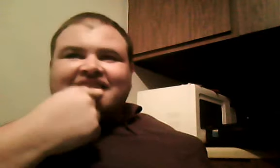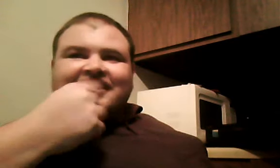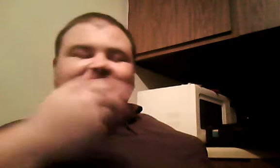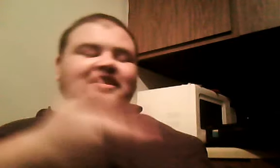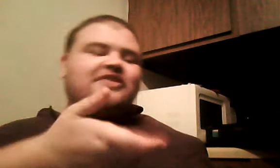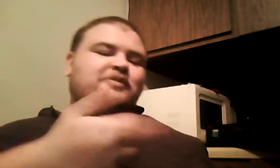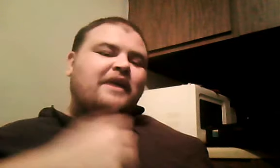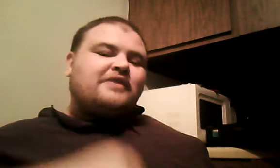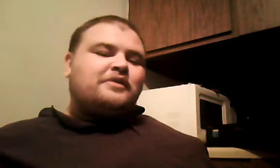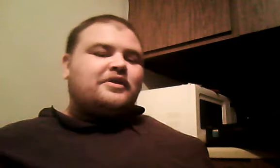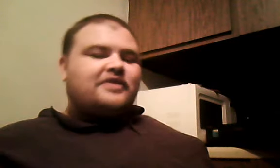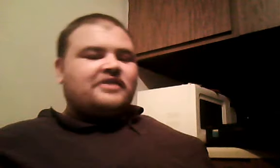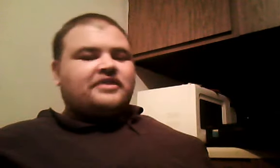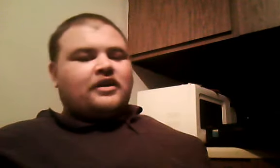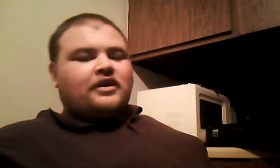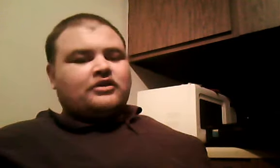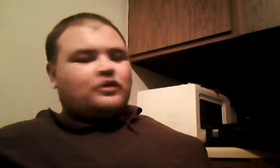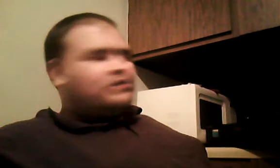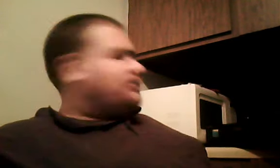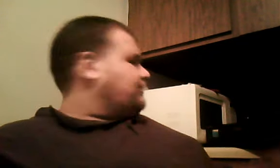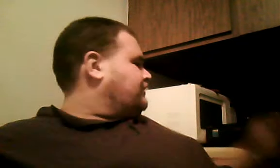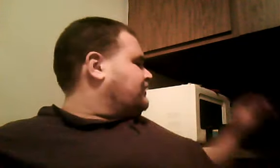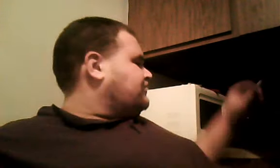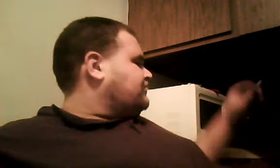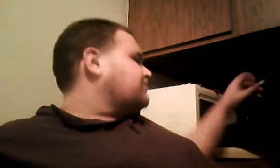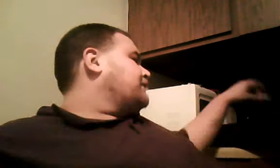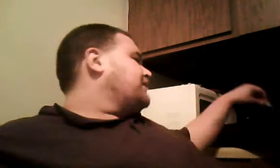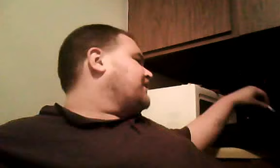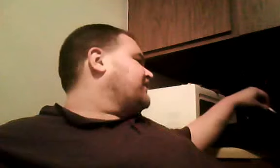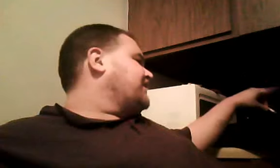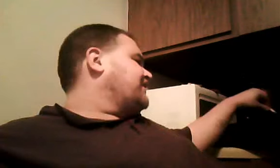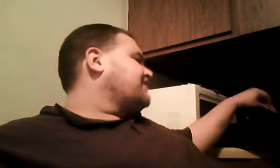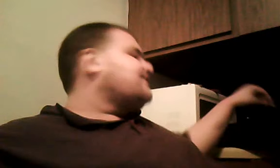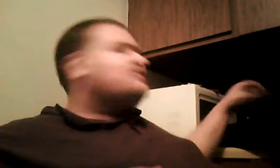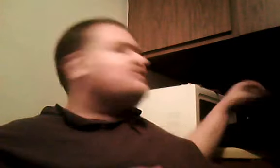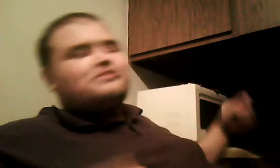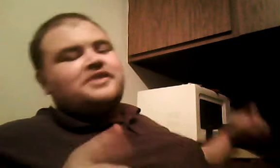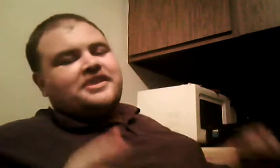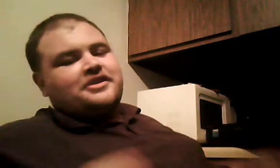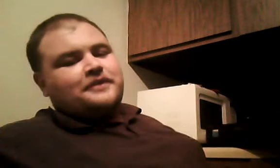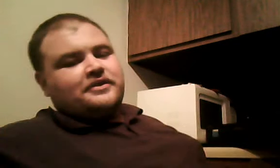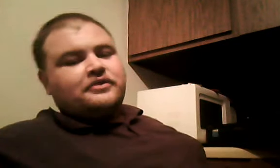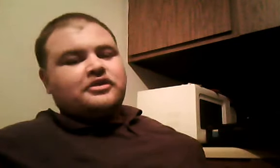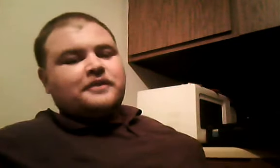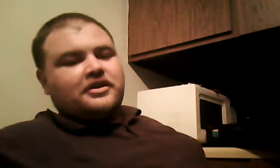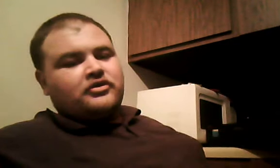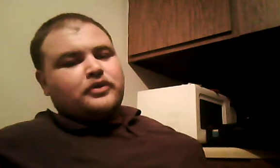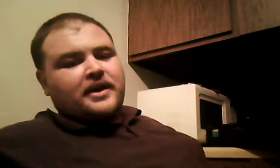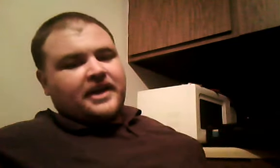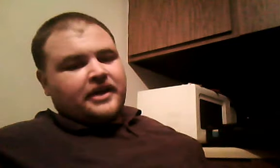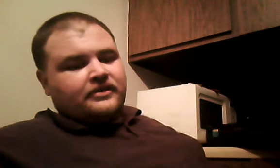Kinda takes you back to when there was actually a hardcore title in wrestling. So, me, I mean, this is intriguing to me. So, it's gonna be a three-way dance.